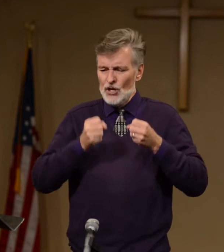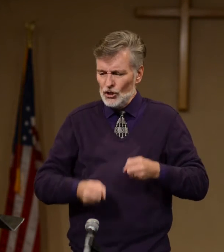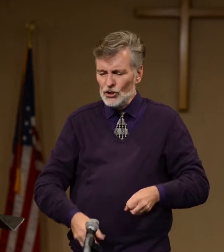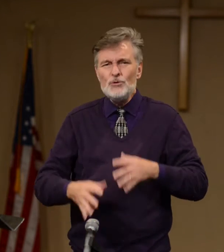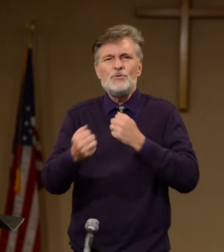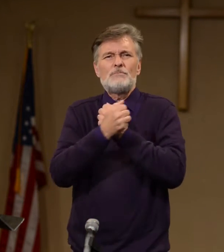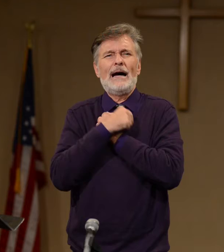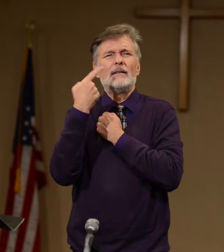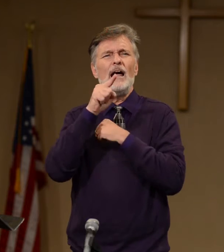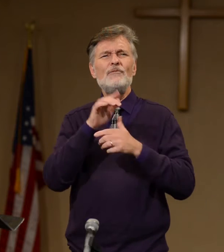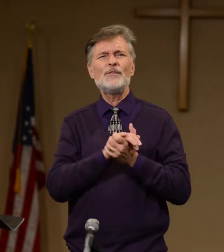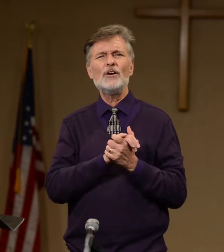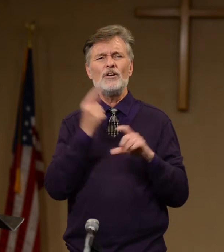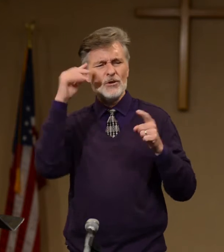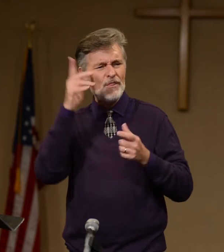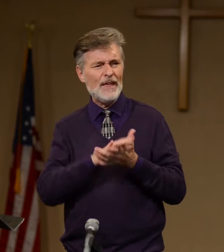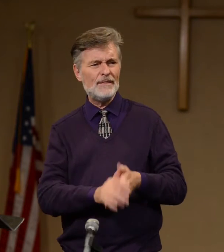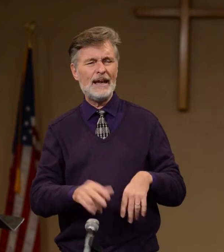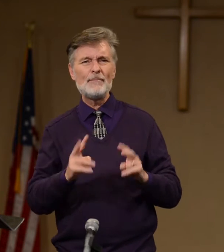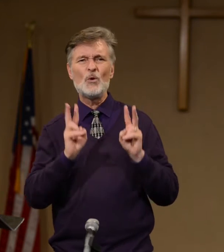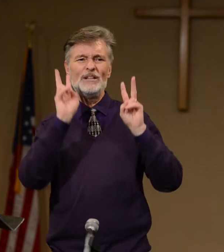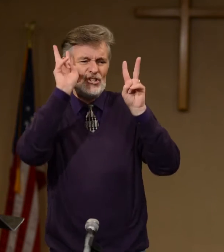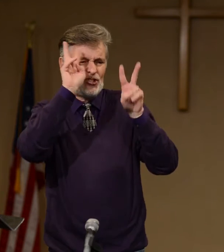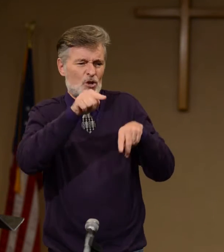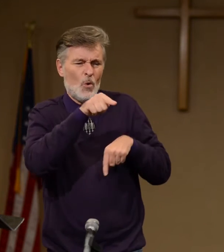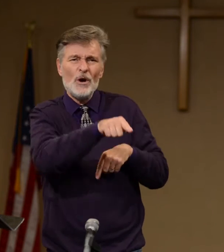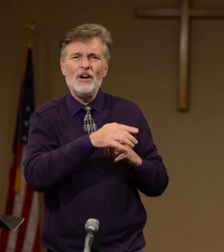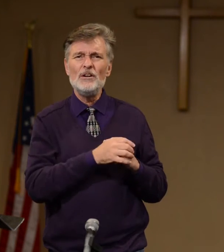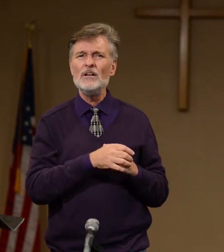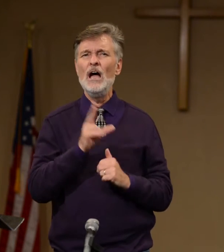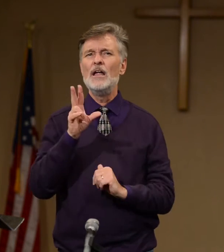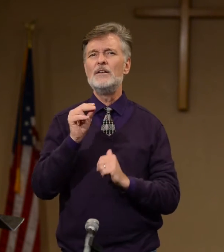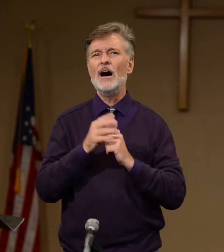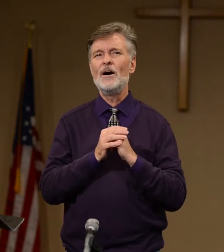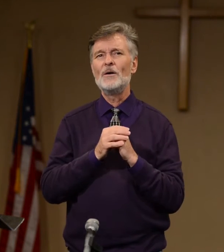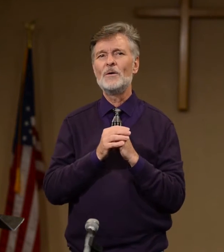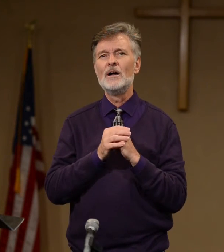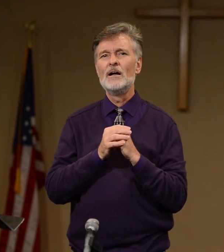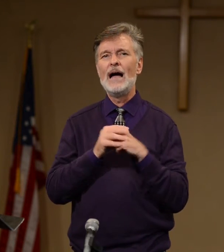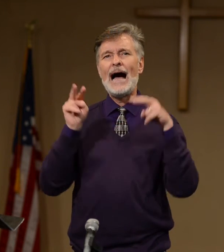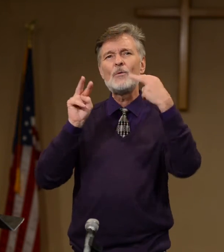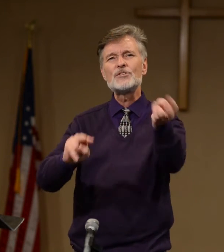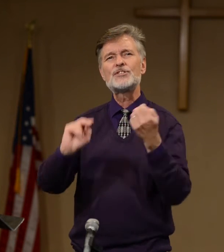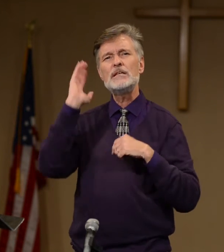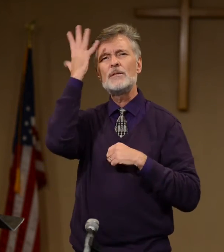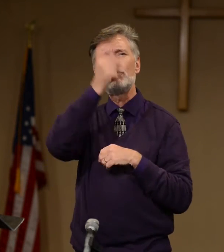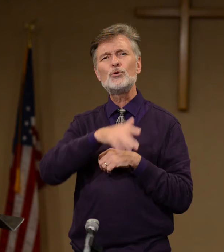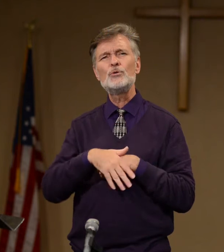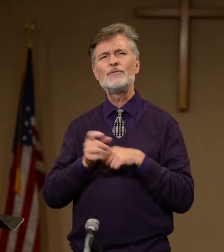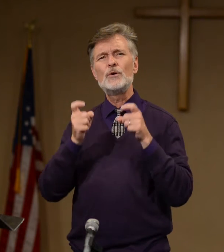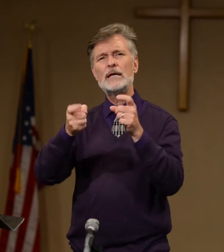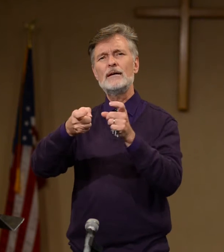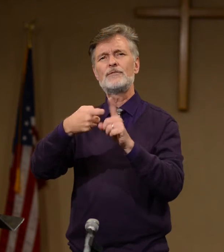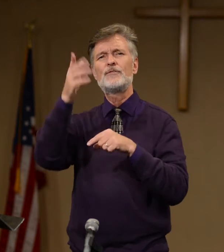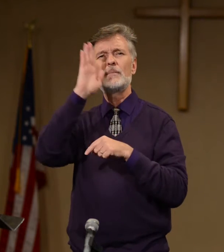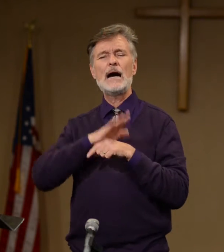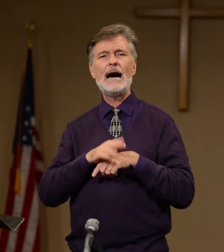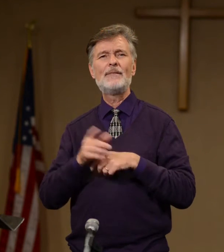lose my love for her? Do you think that I'm going to scorn her? No. I will see the beautiful gift from God that he